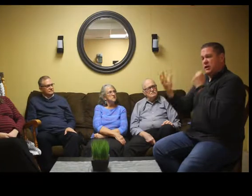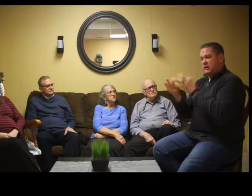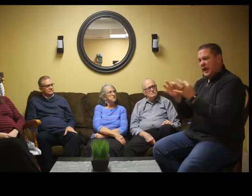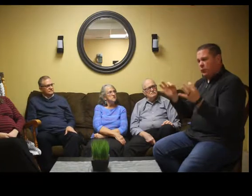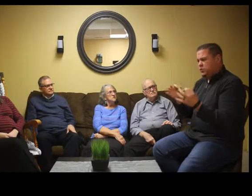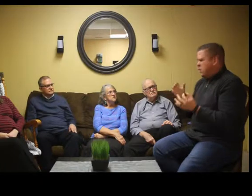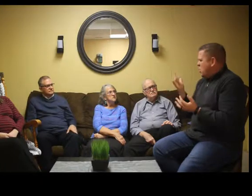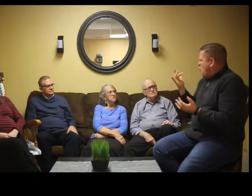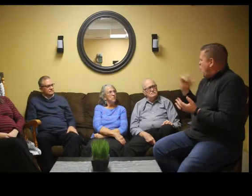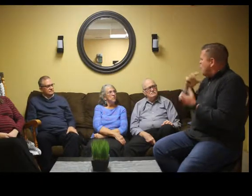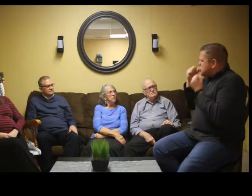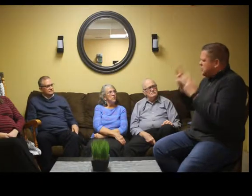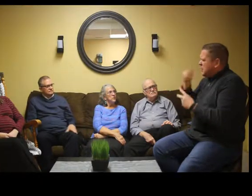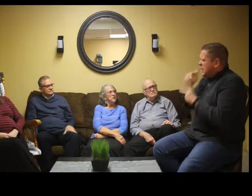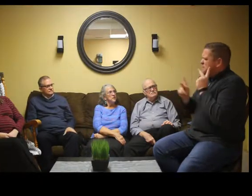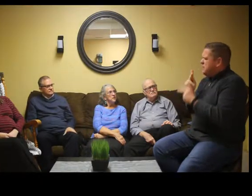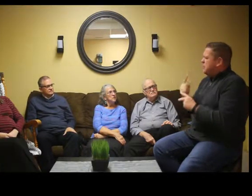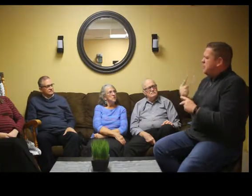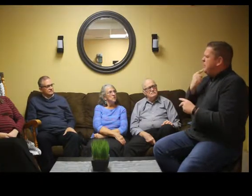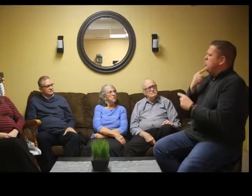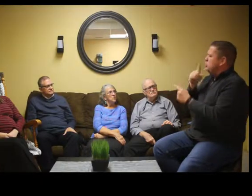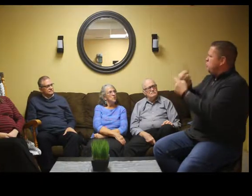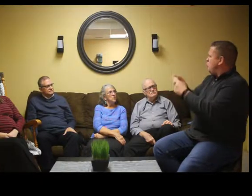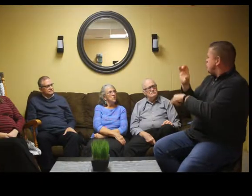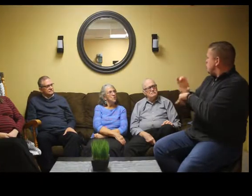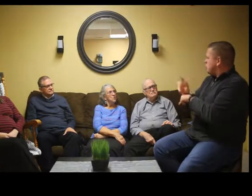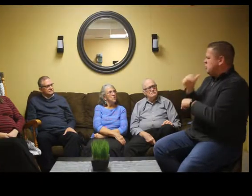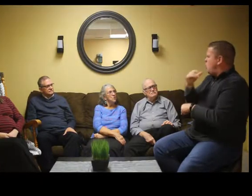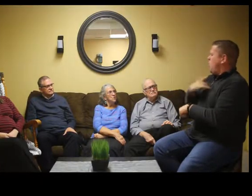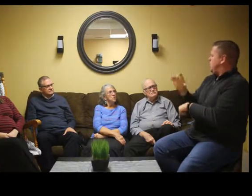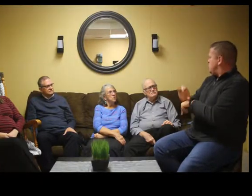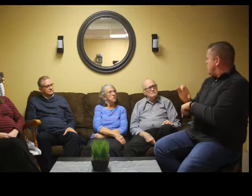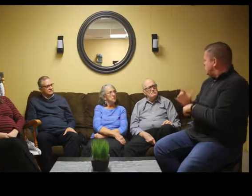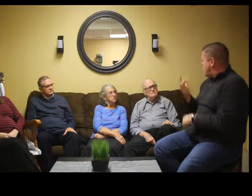the language. Why are so many deaf people bitter towards church or don't like church? Why?